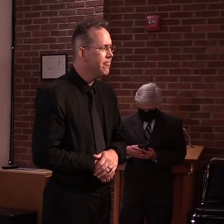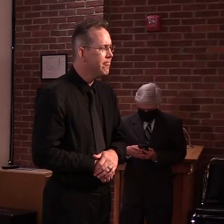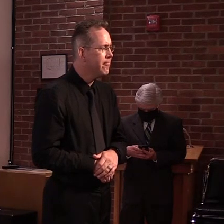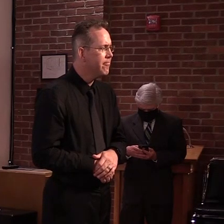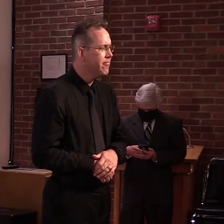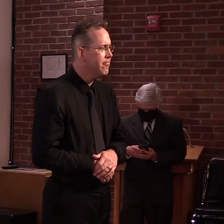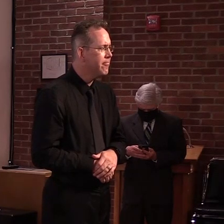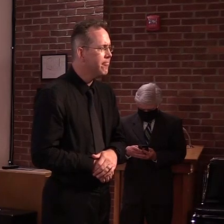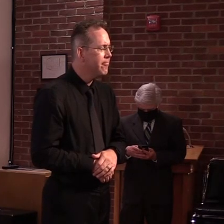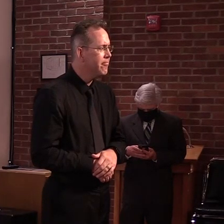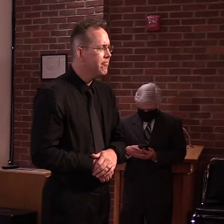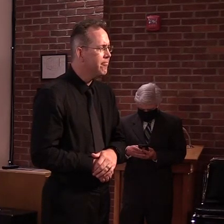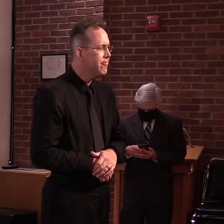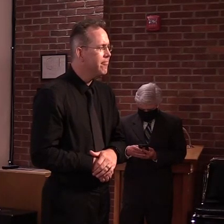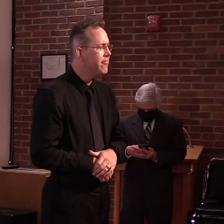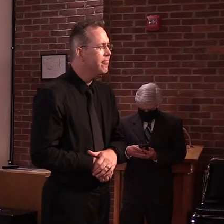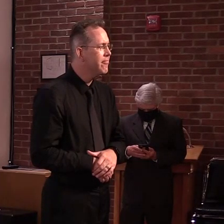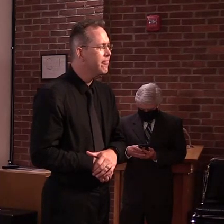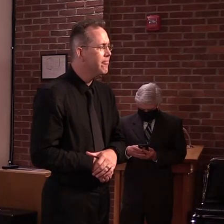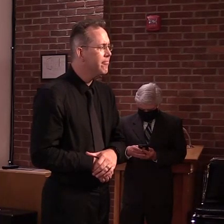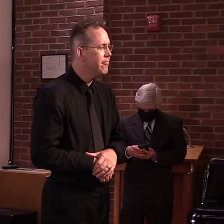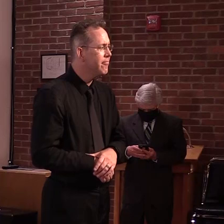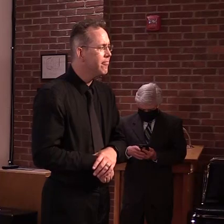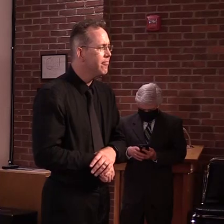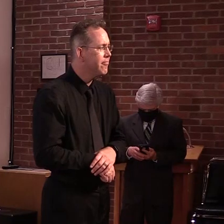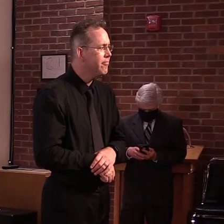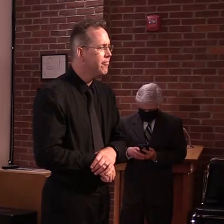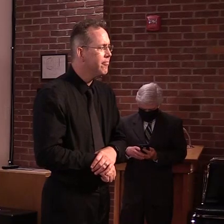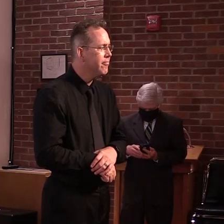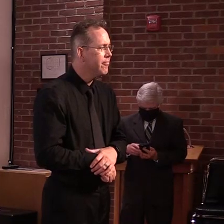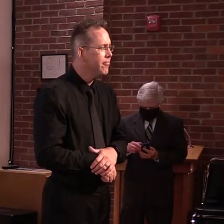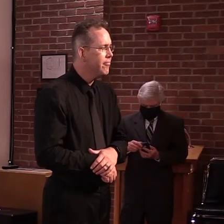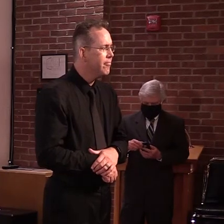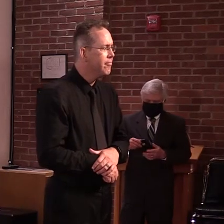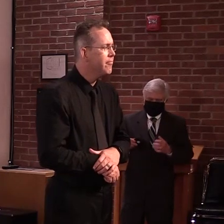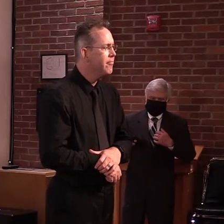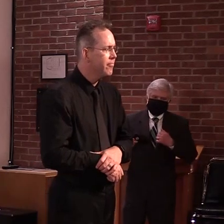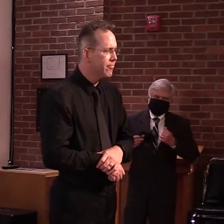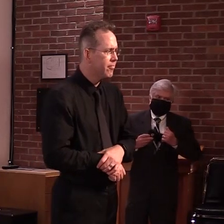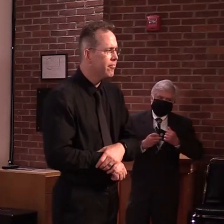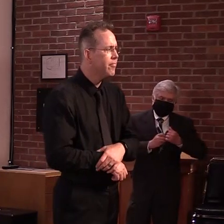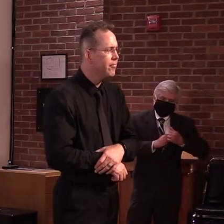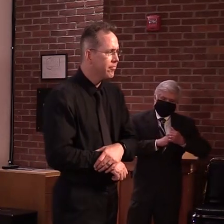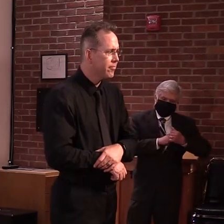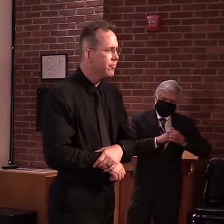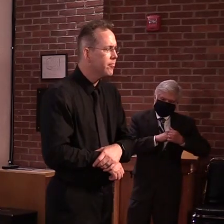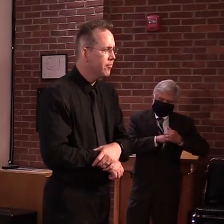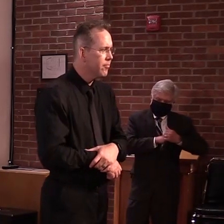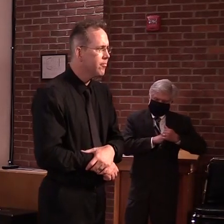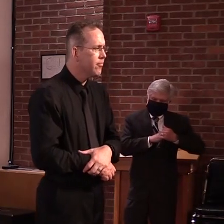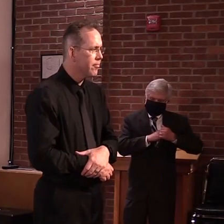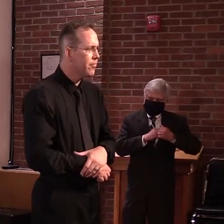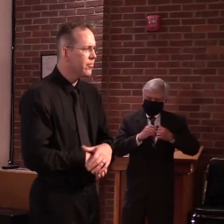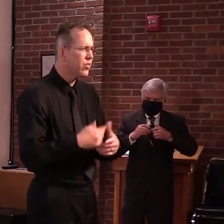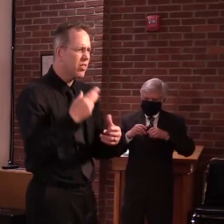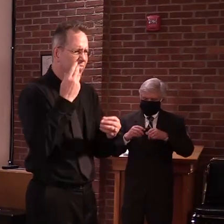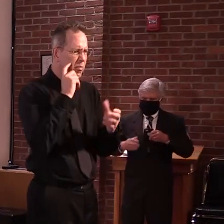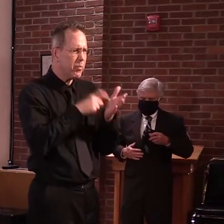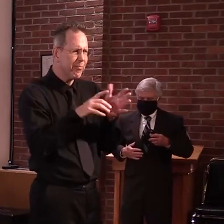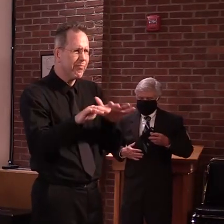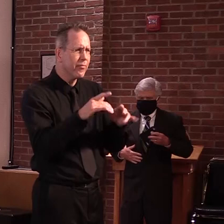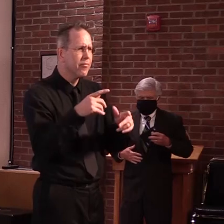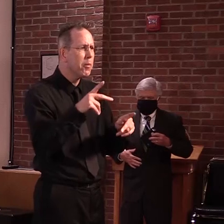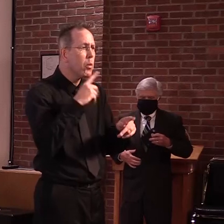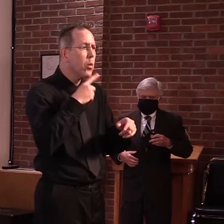work part-time and then come back off of work and file again. We do continue to receive and see